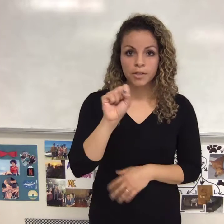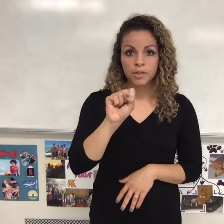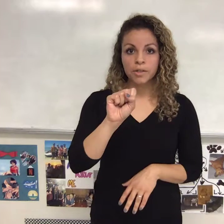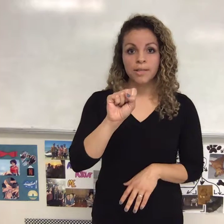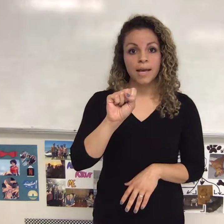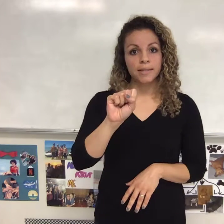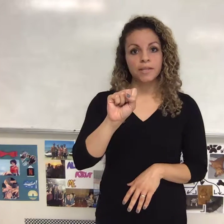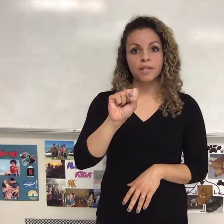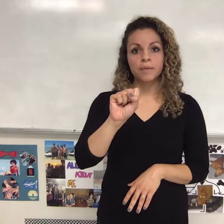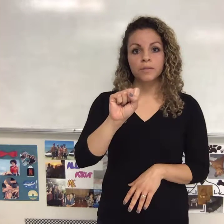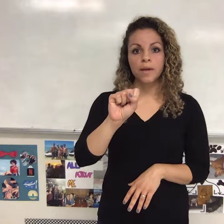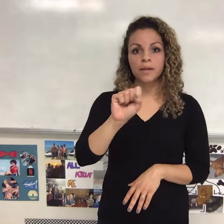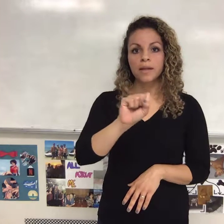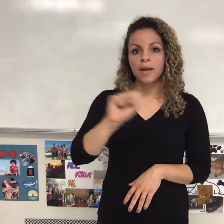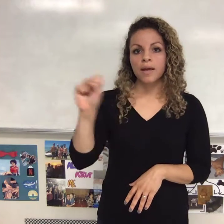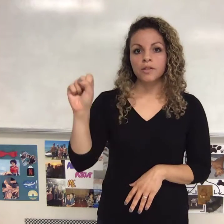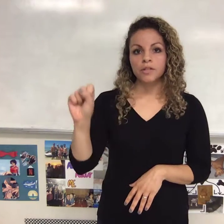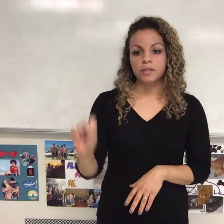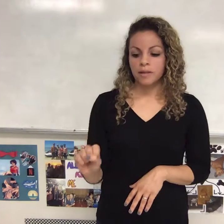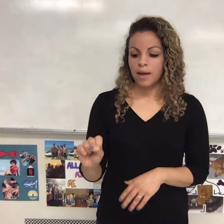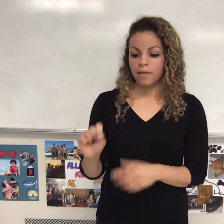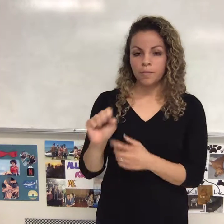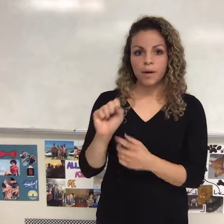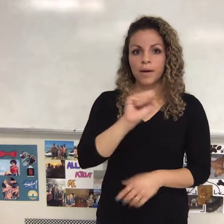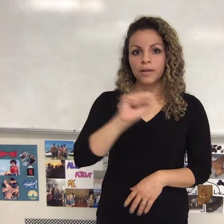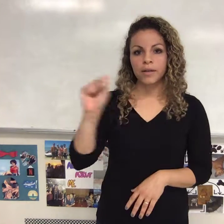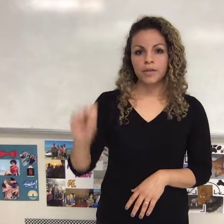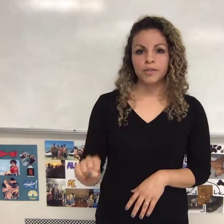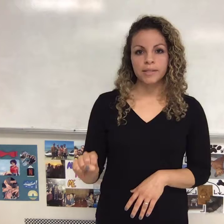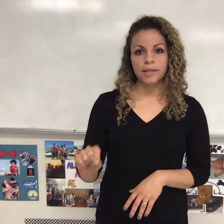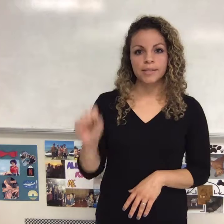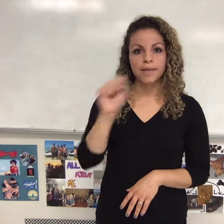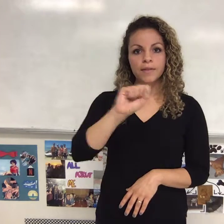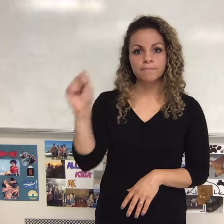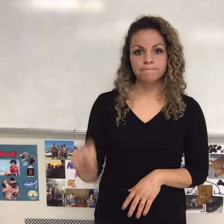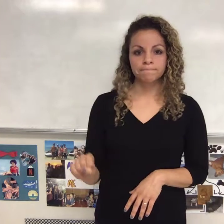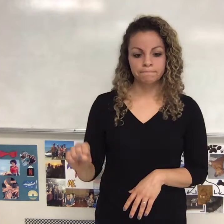Semester is an S hand shape as well, and you just have your palm out and you kind of trace like a 7.